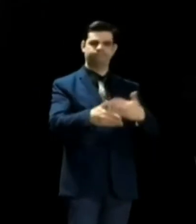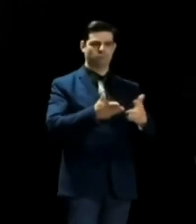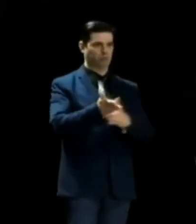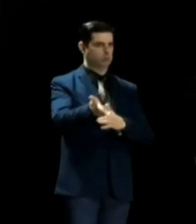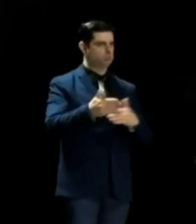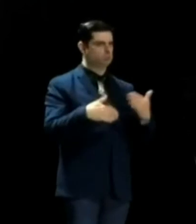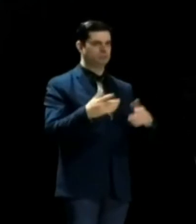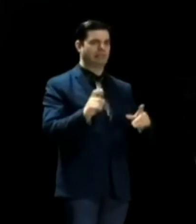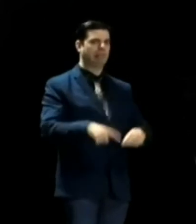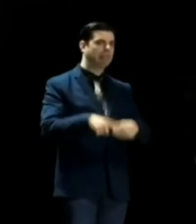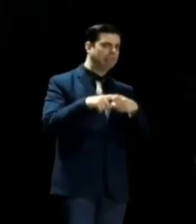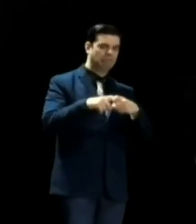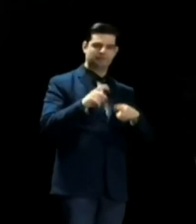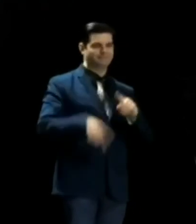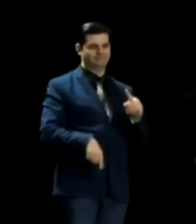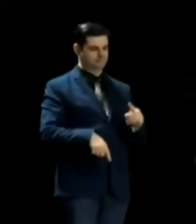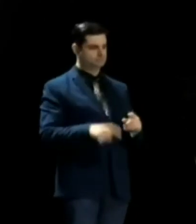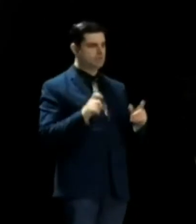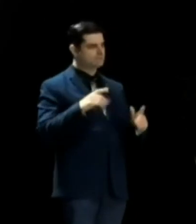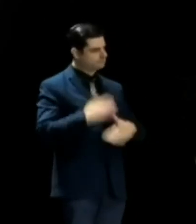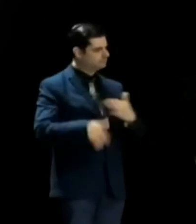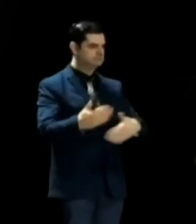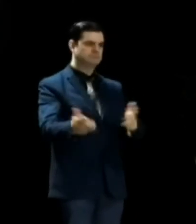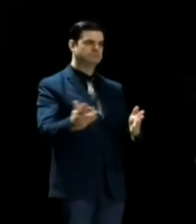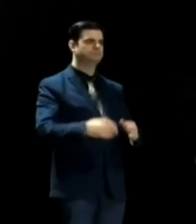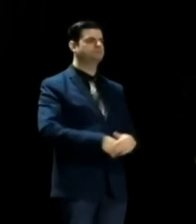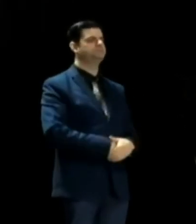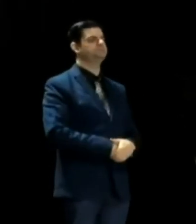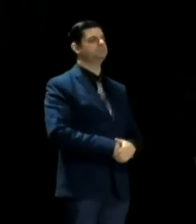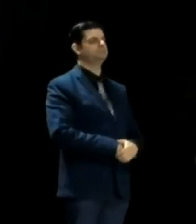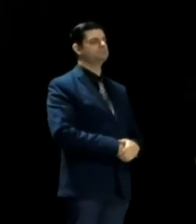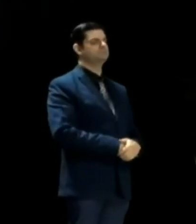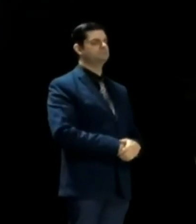the strategic elements of our agenda that was